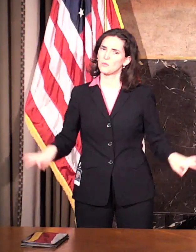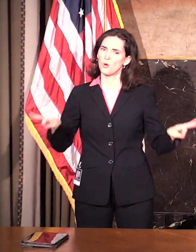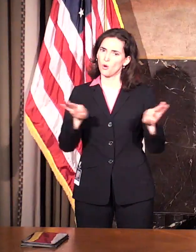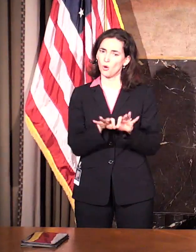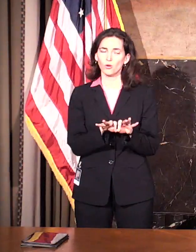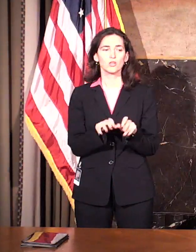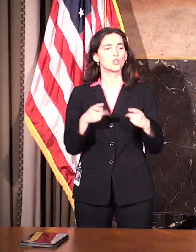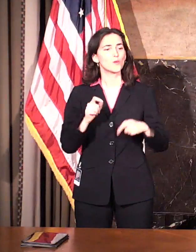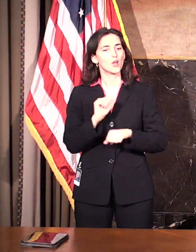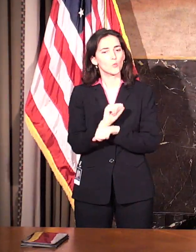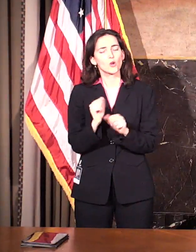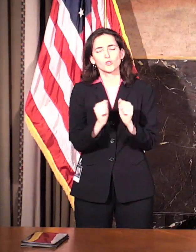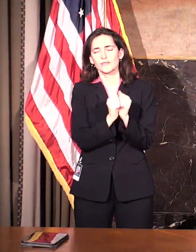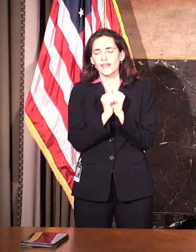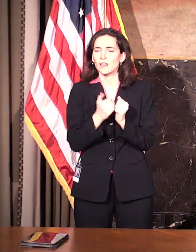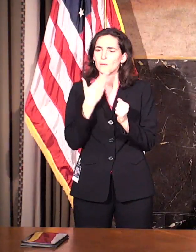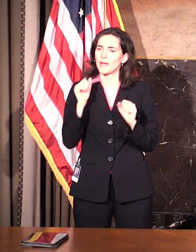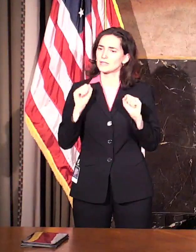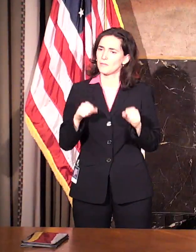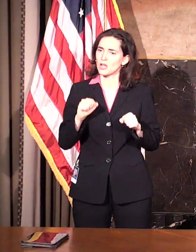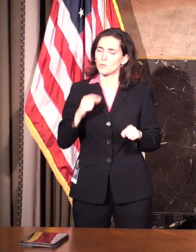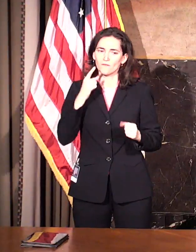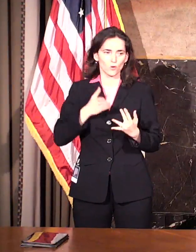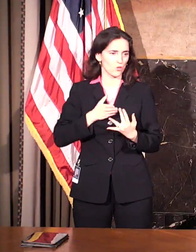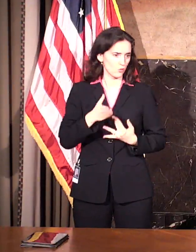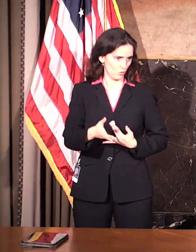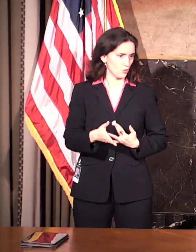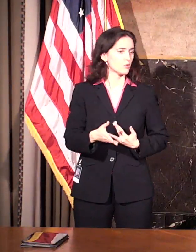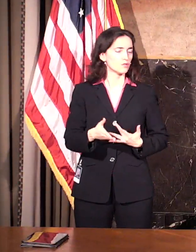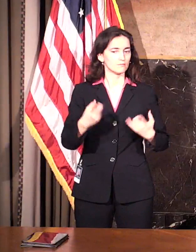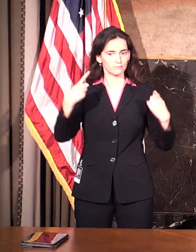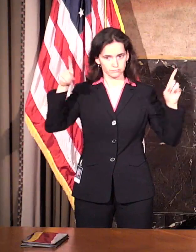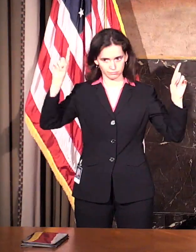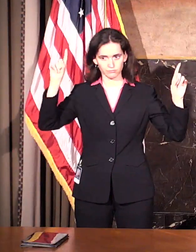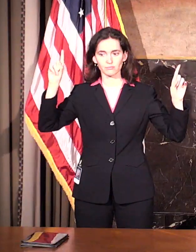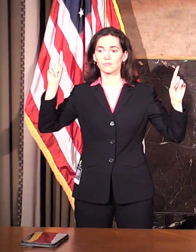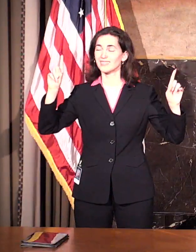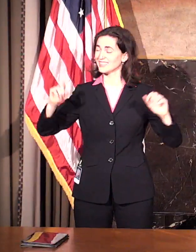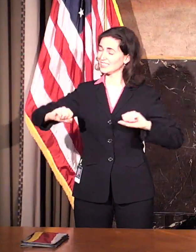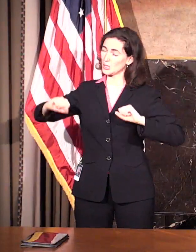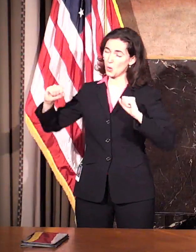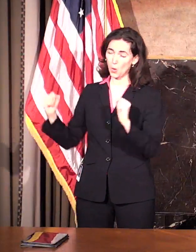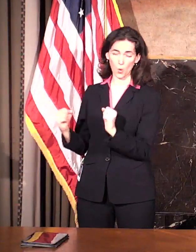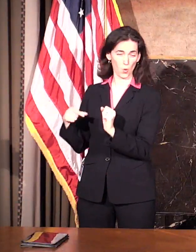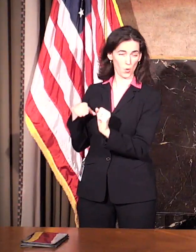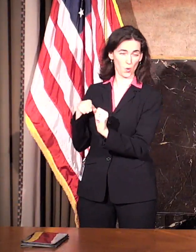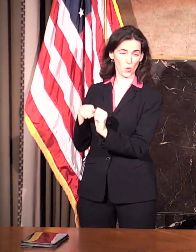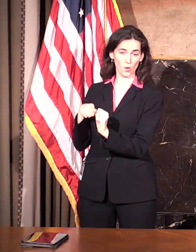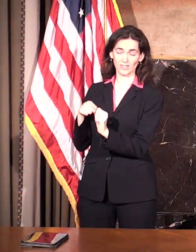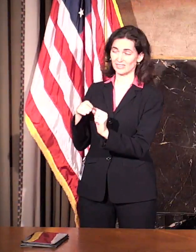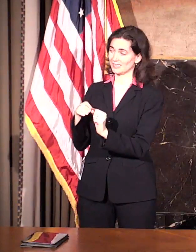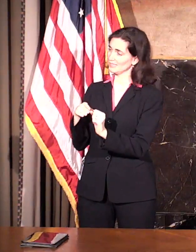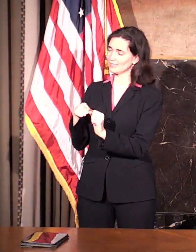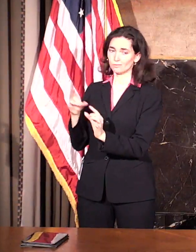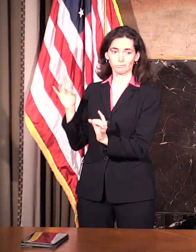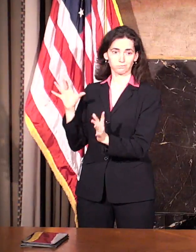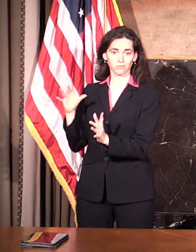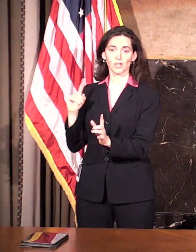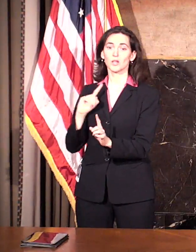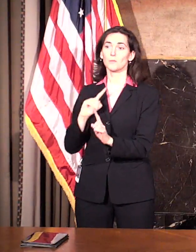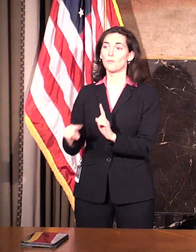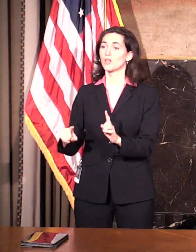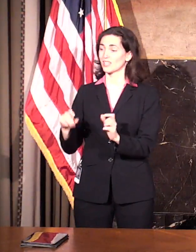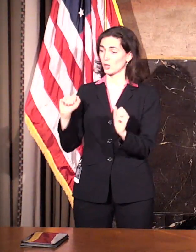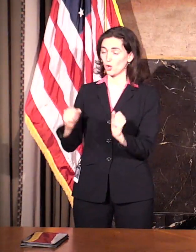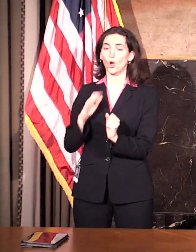as best we can together to get through this weather event. And we know that that's not going to happen before Sunday. So